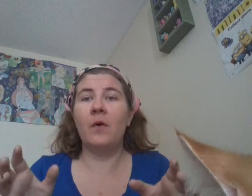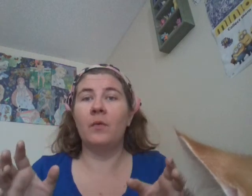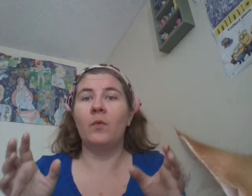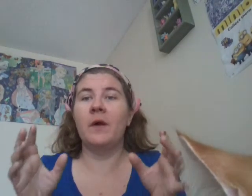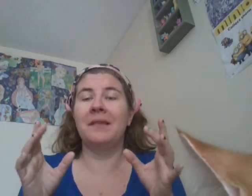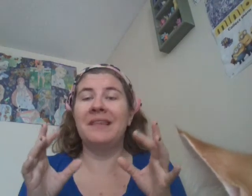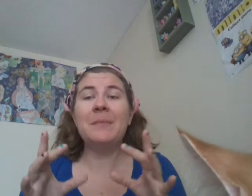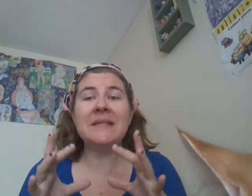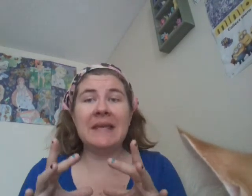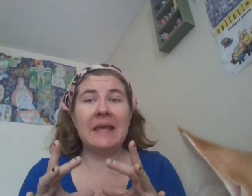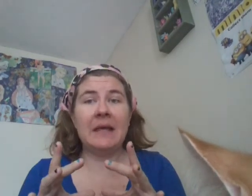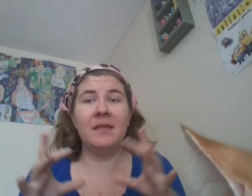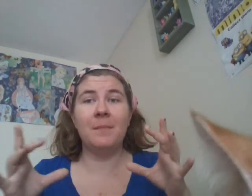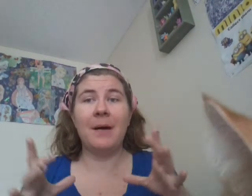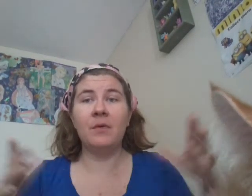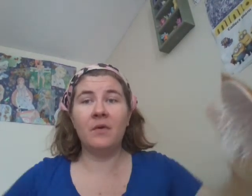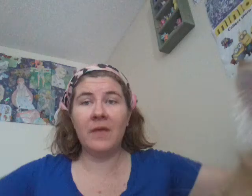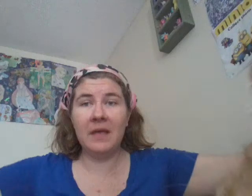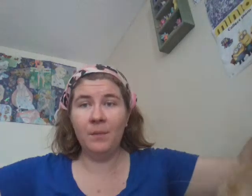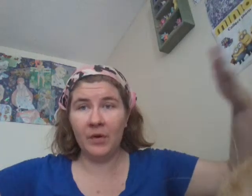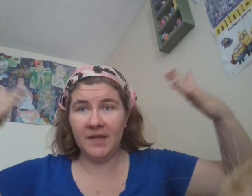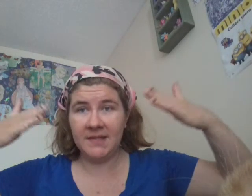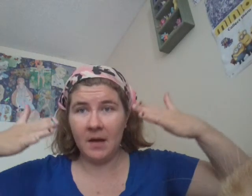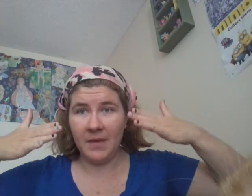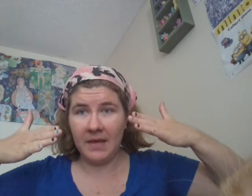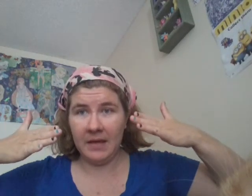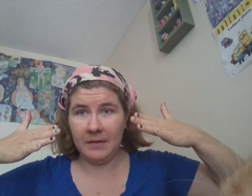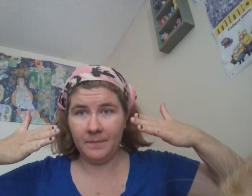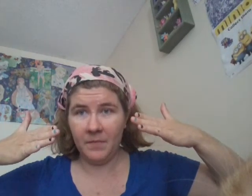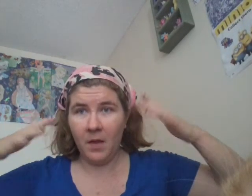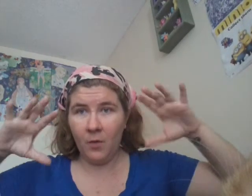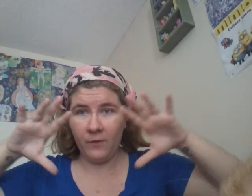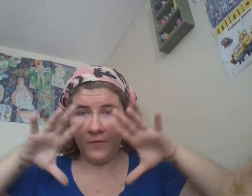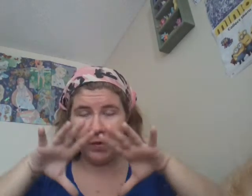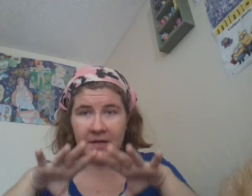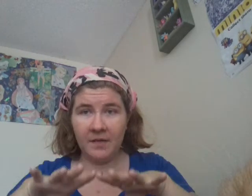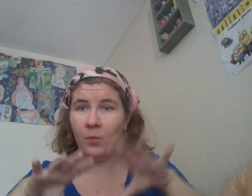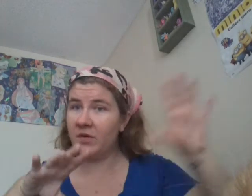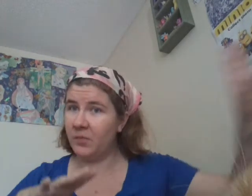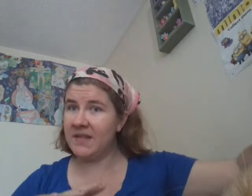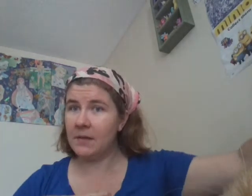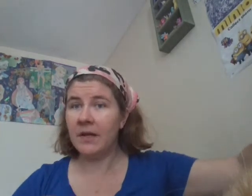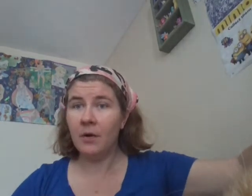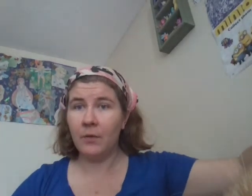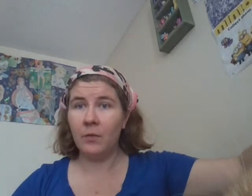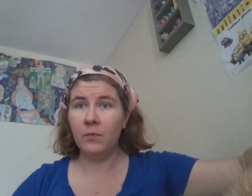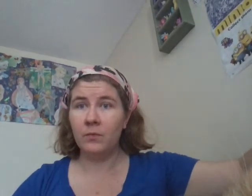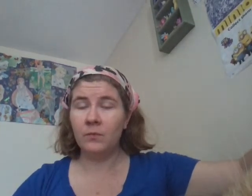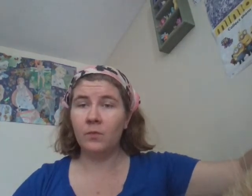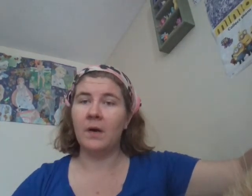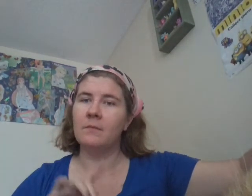phone, we are limiting the amount of input that's coming in. We're focusing on, we still hear you. Well,